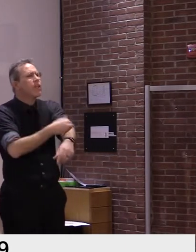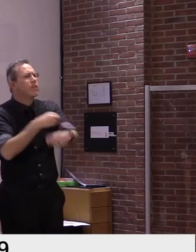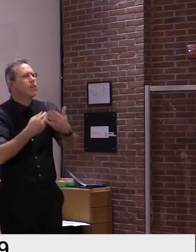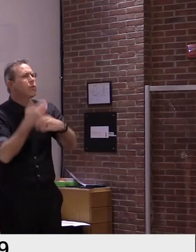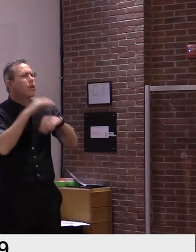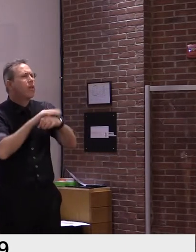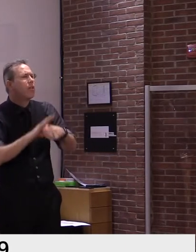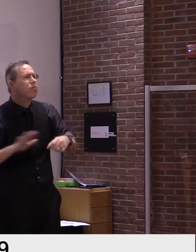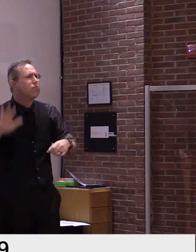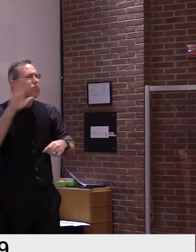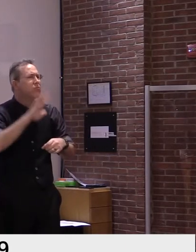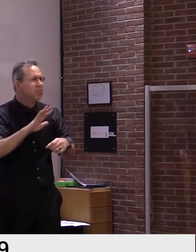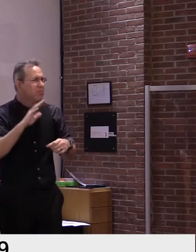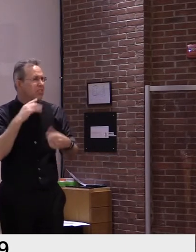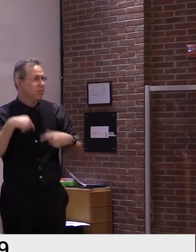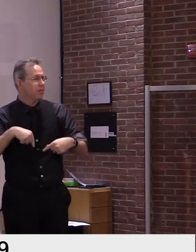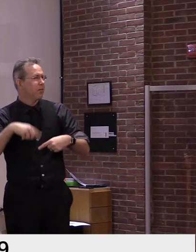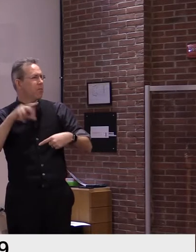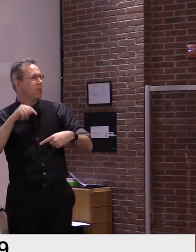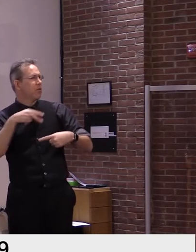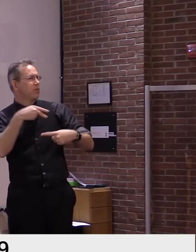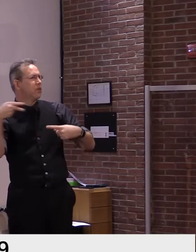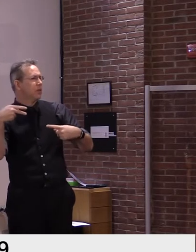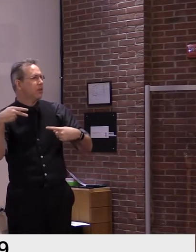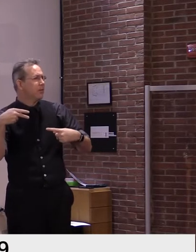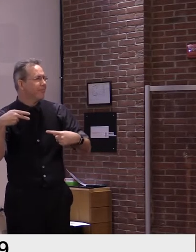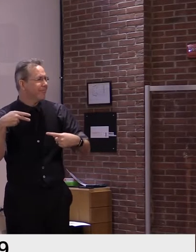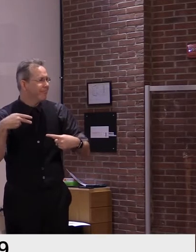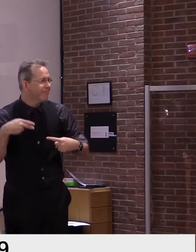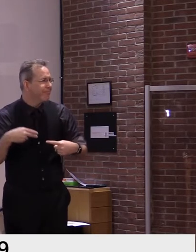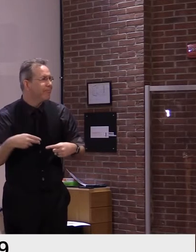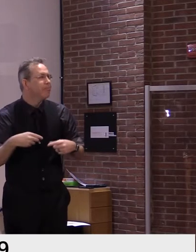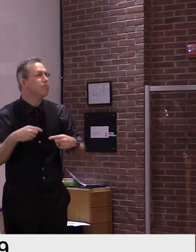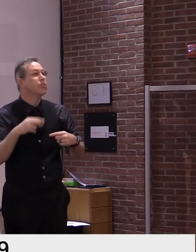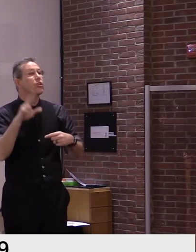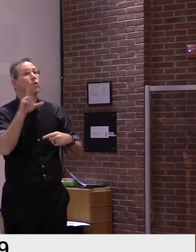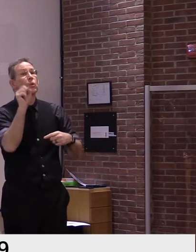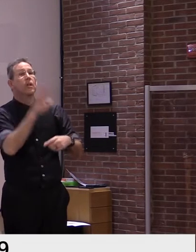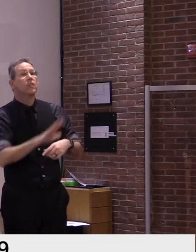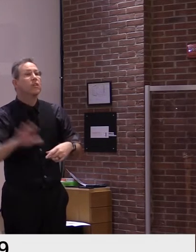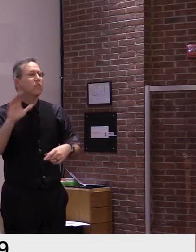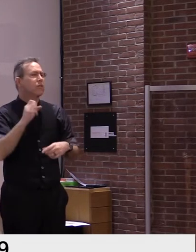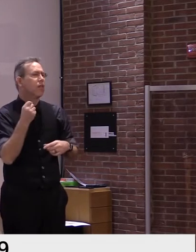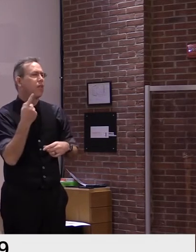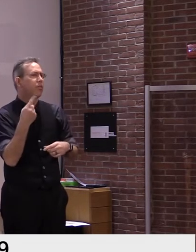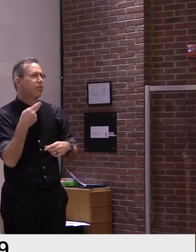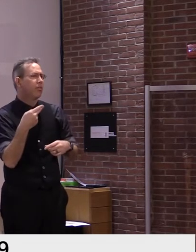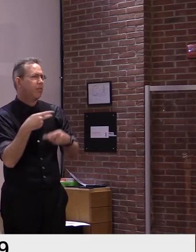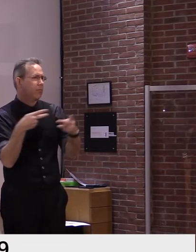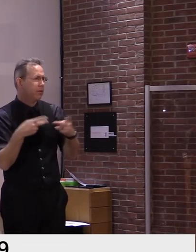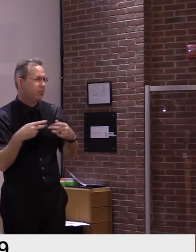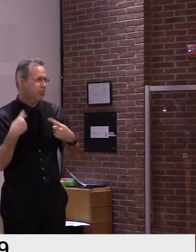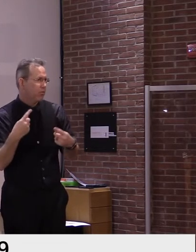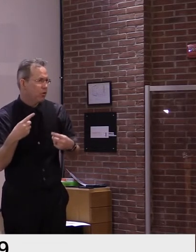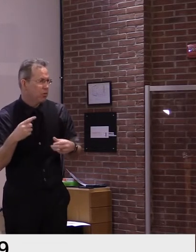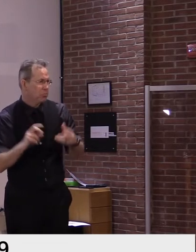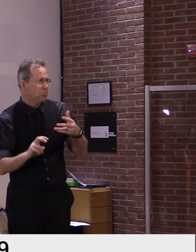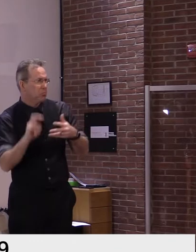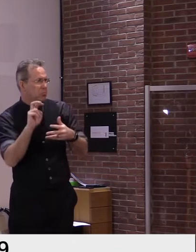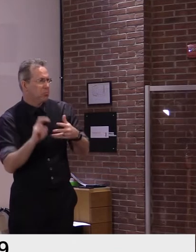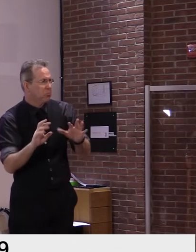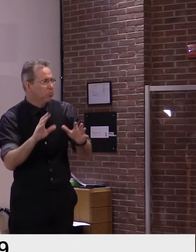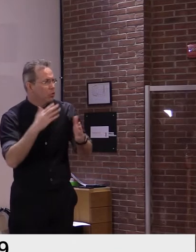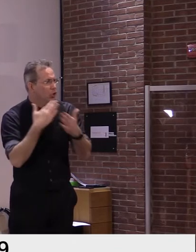the Northeast and 11th nationally in terms of doses administered, so that's first and second doses combined. And when you look